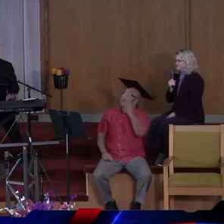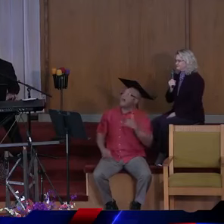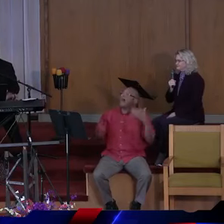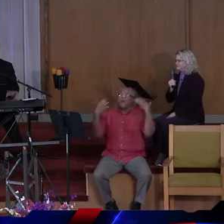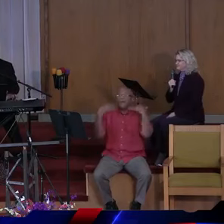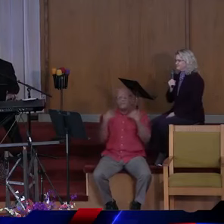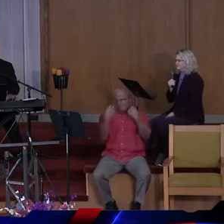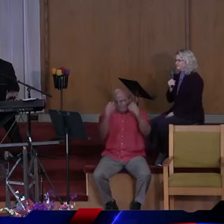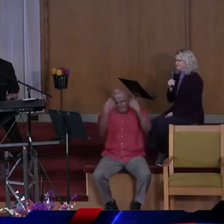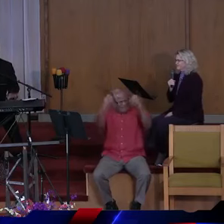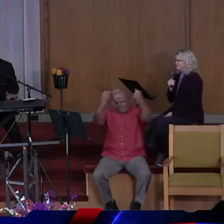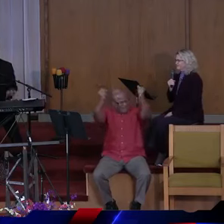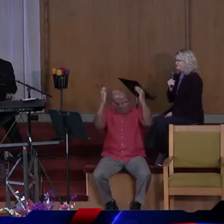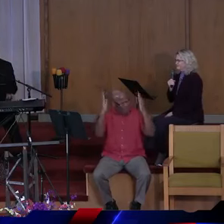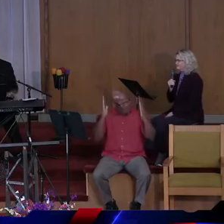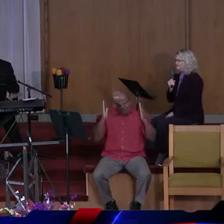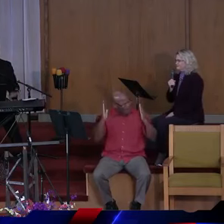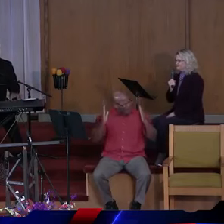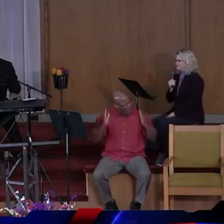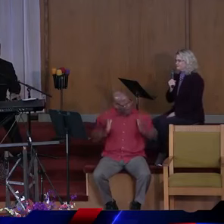my healer,